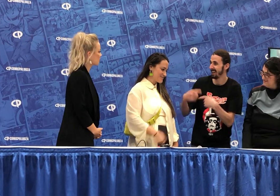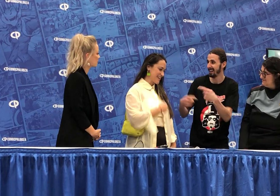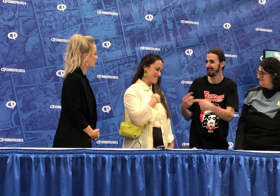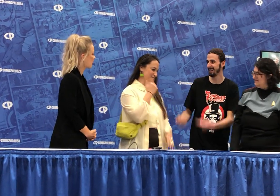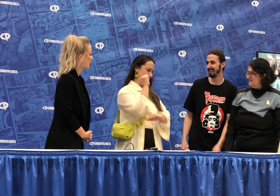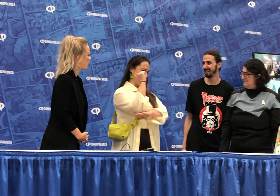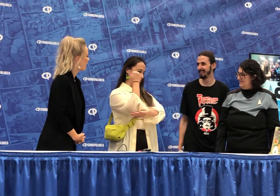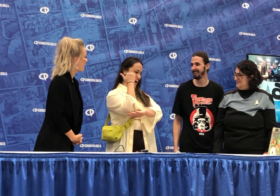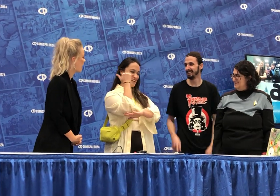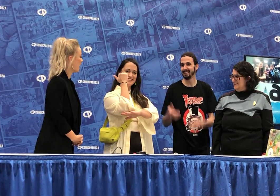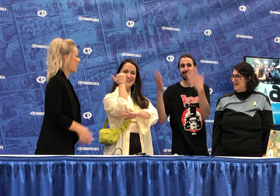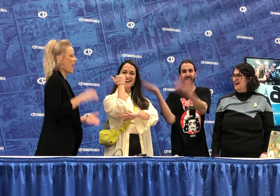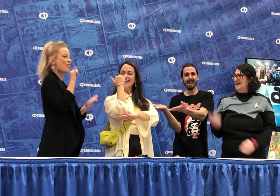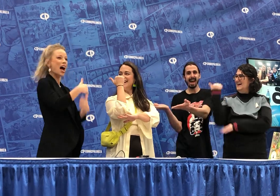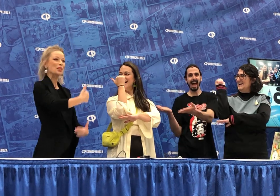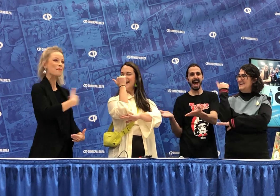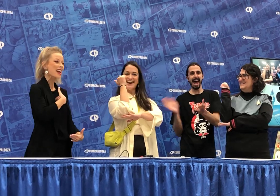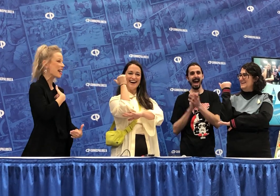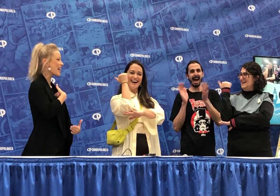We have you. We're showing your name sign, Asta.